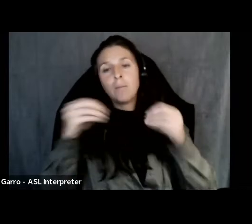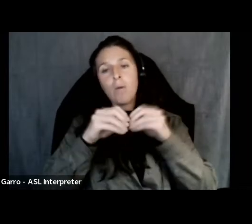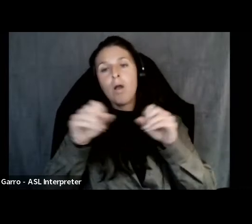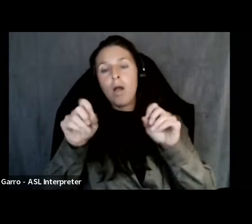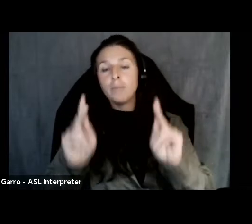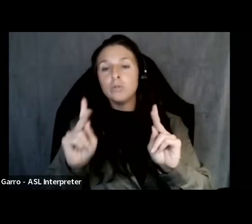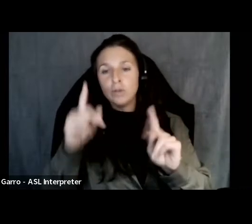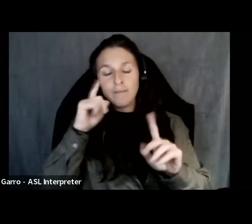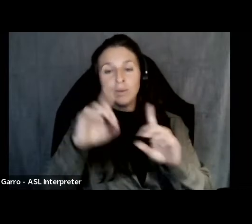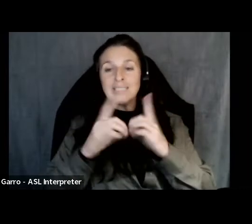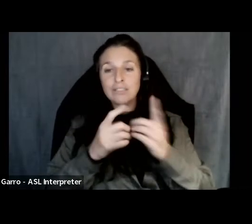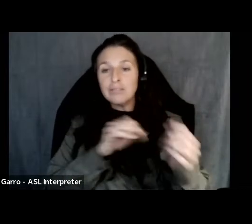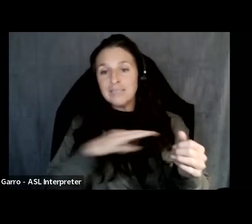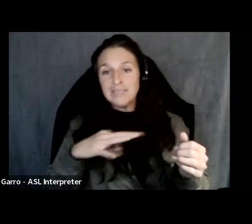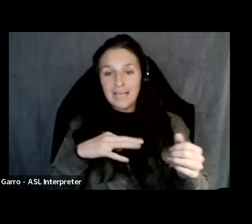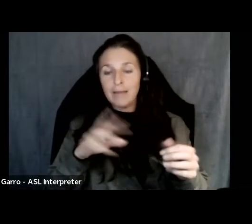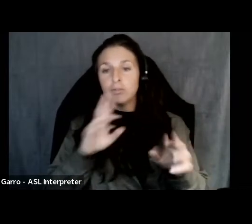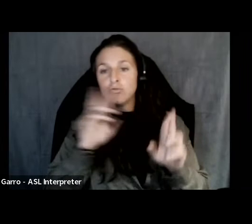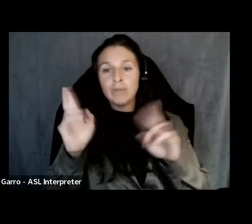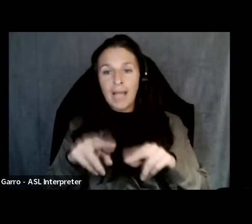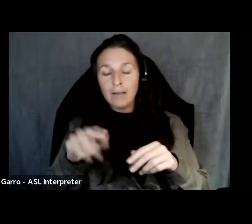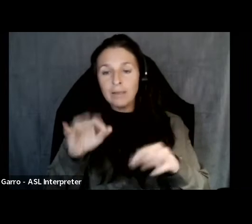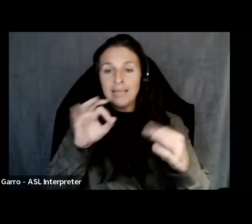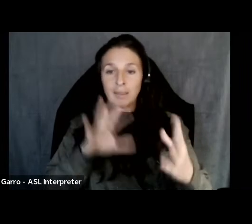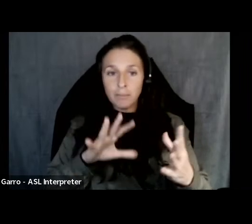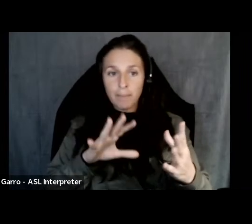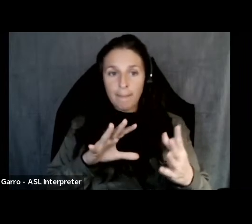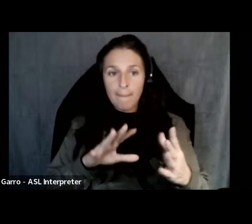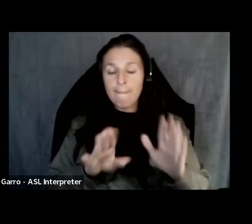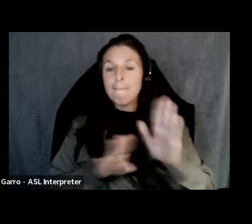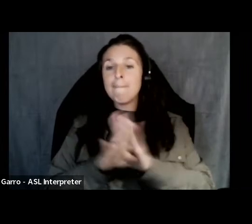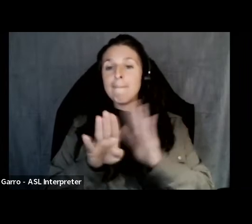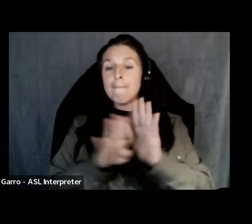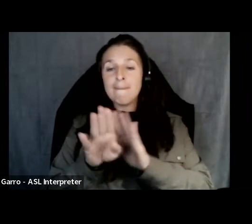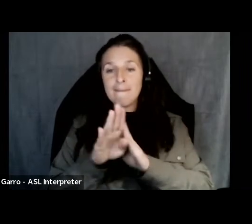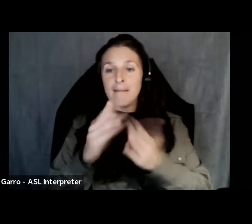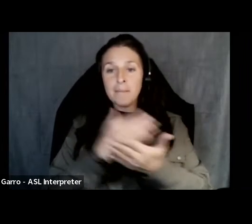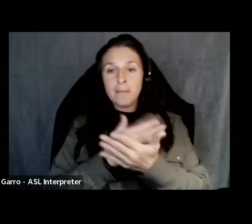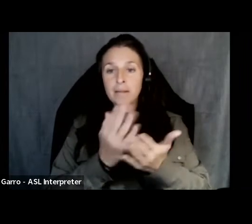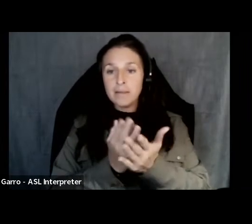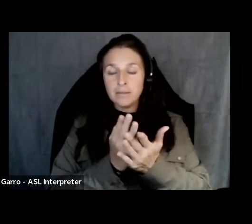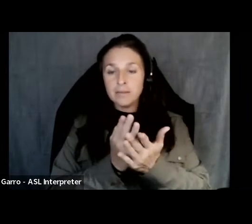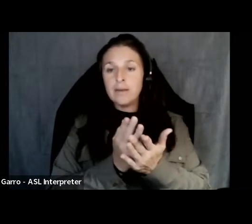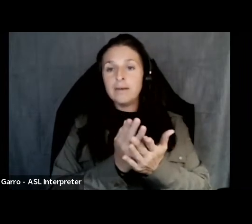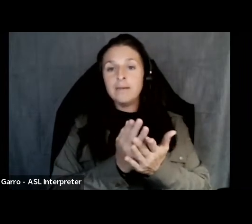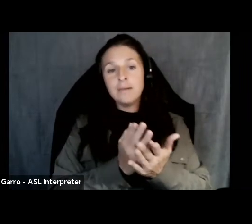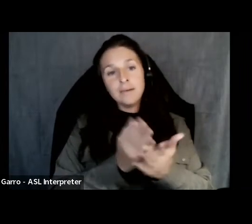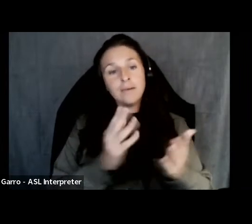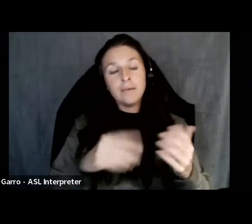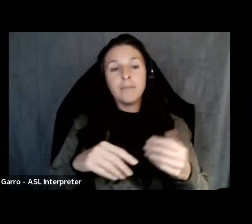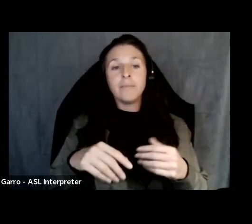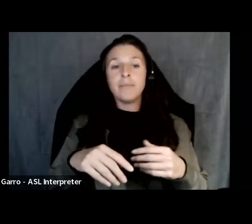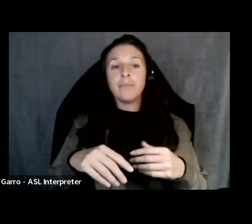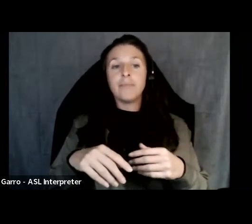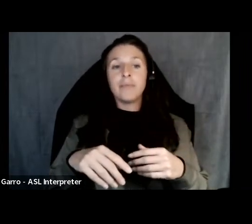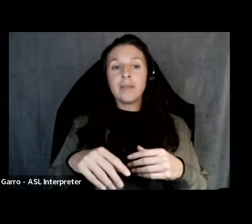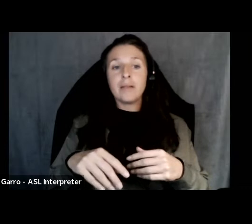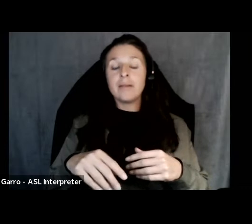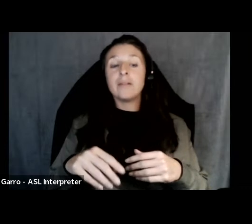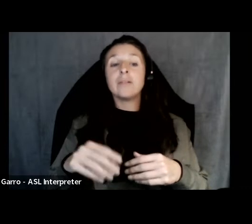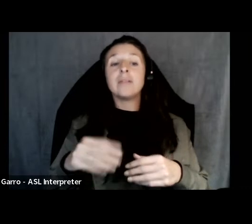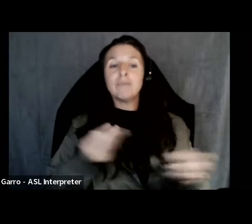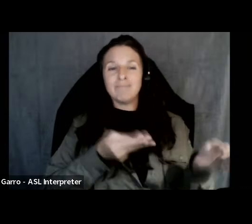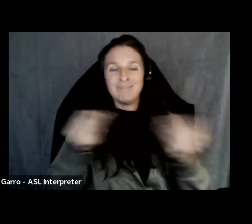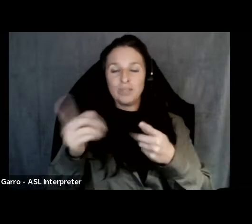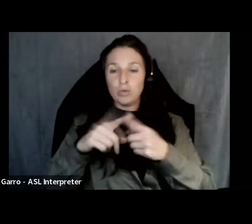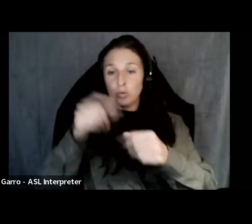to react to that input and develop the budget as per our budget cycle. So with that, I'd like to hand this over to